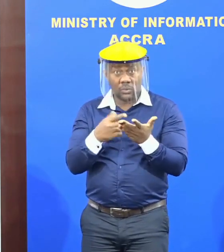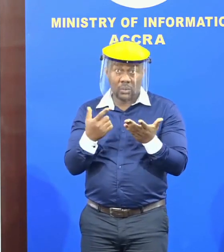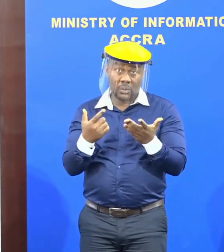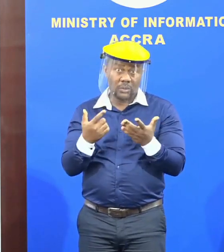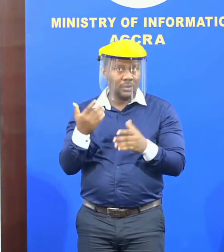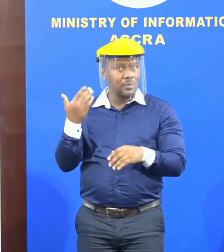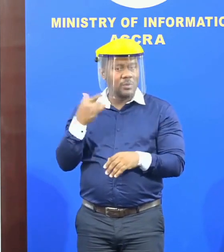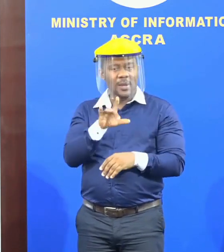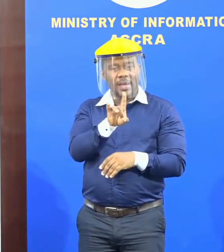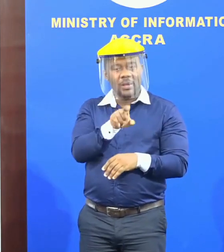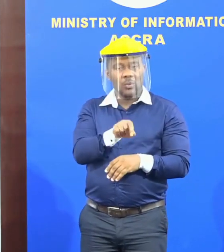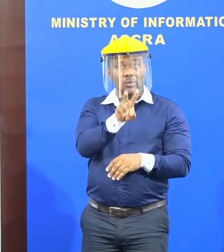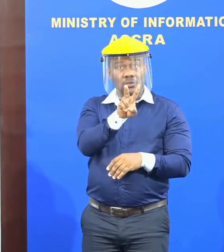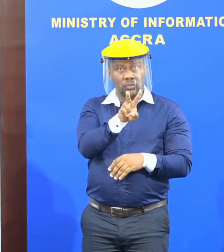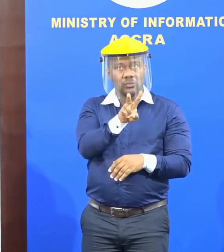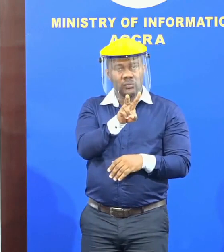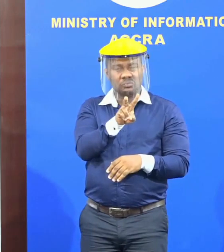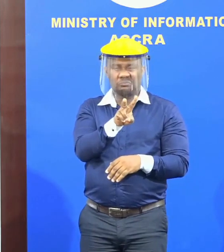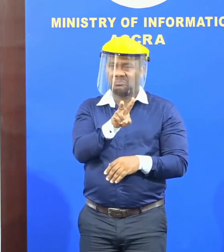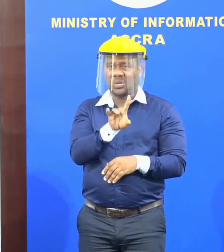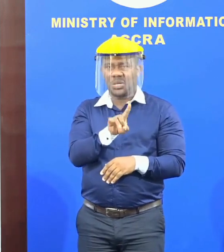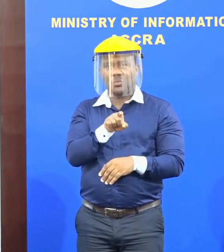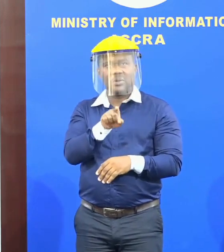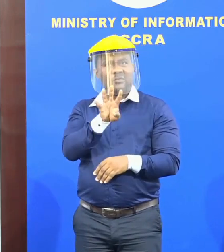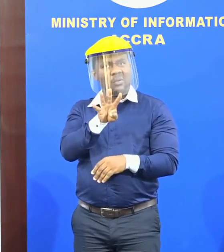about 8.2 to 8.4 now to 9%.